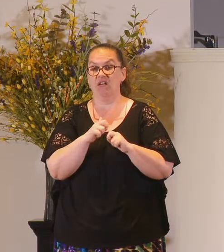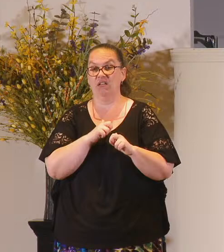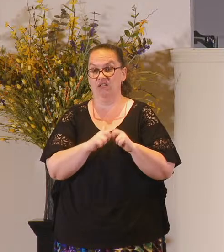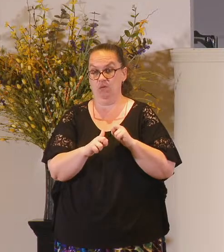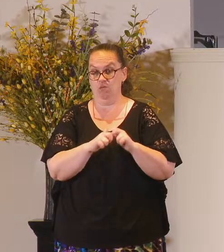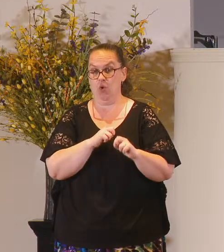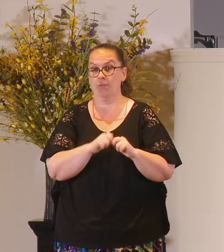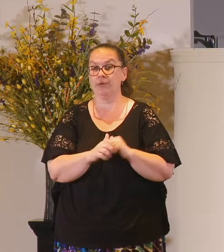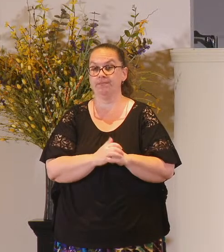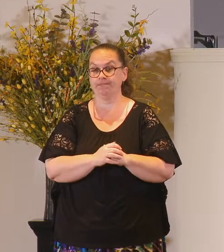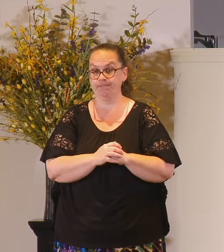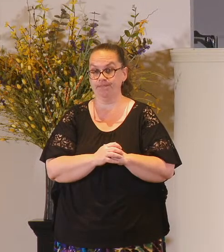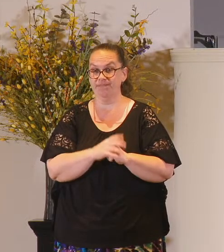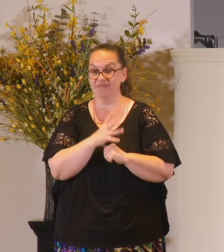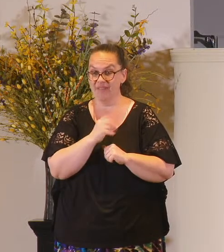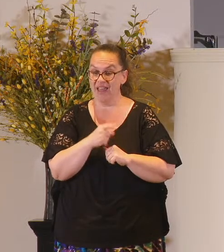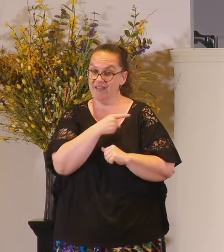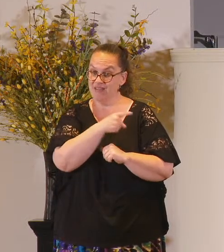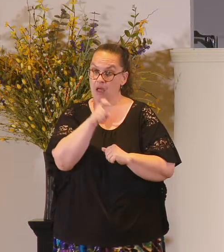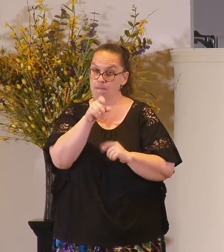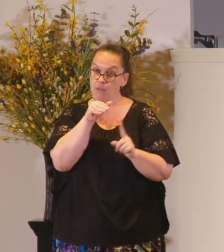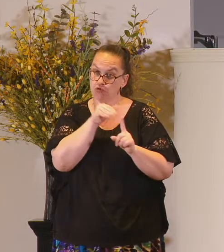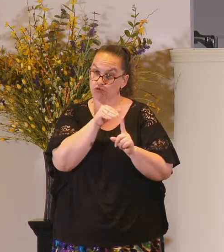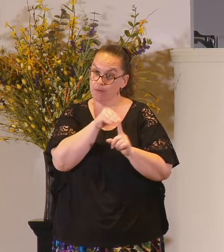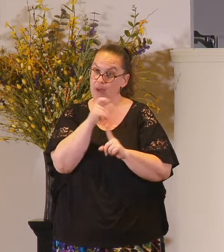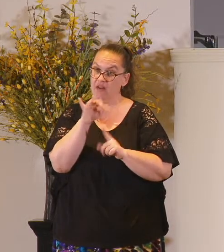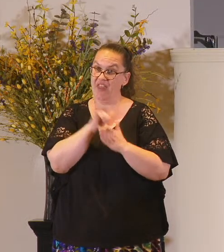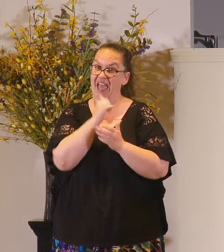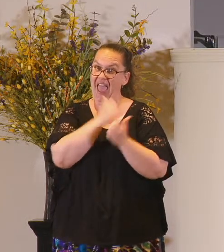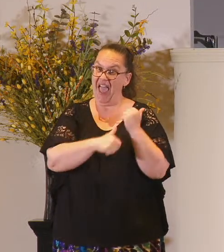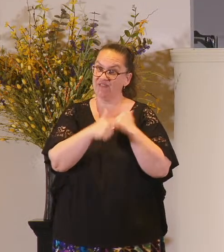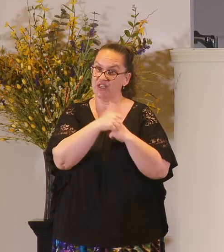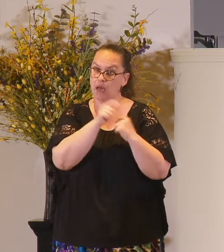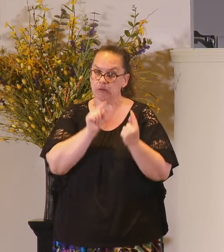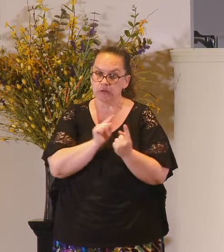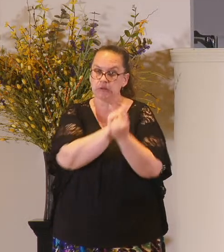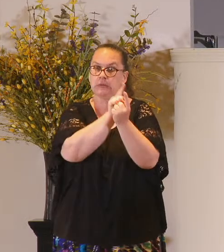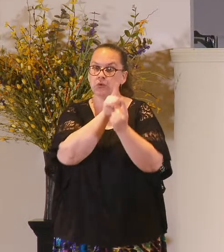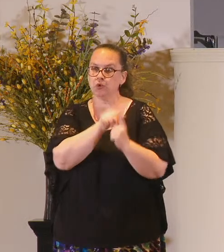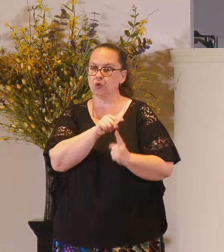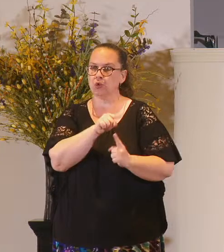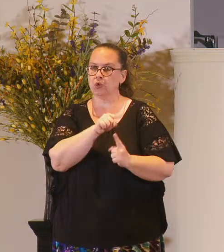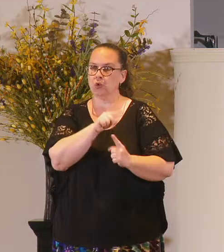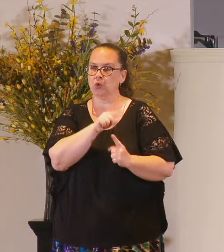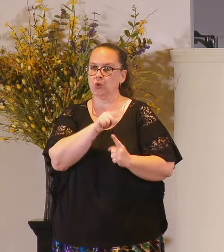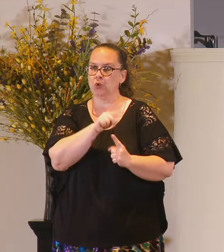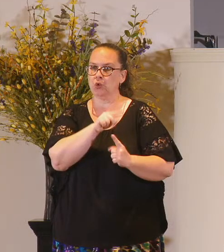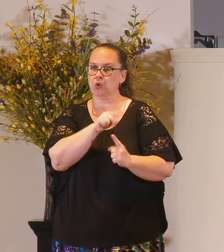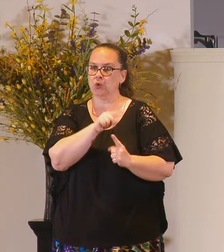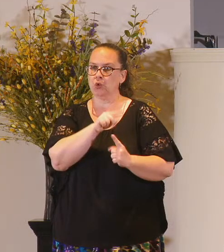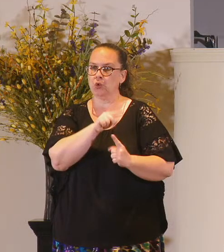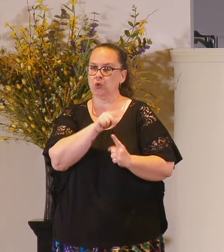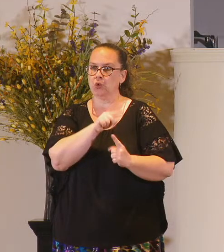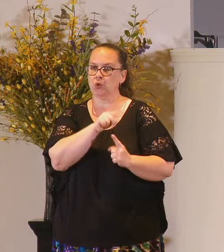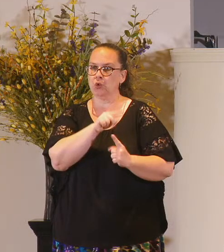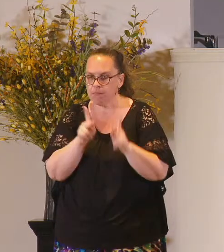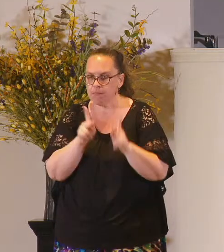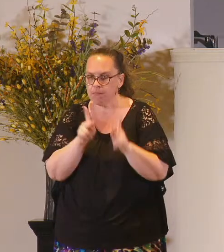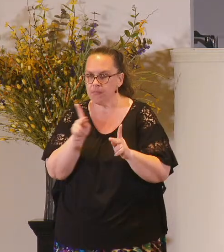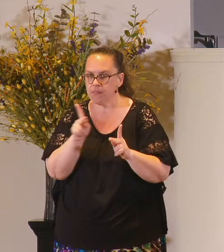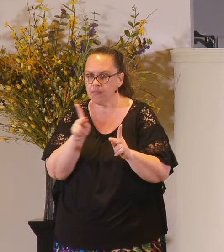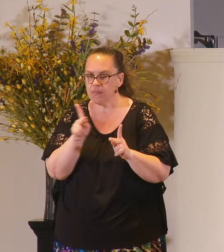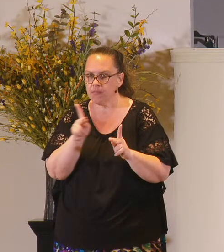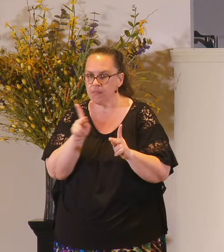And they should be reminded of that every time they bump into the Pharisees or the Herodians or any of the other groups that are opposed to